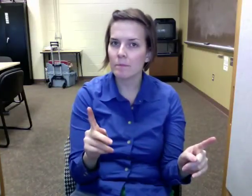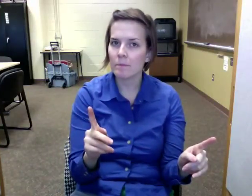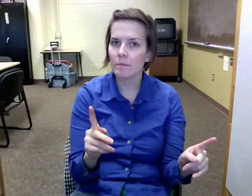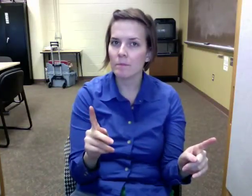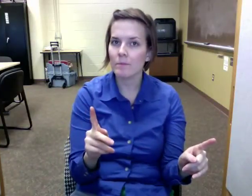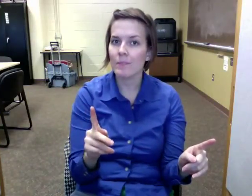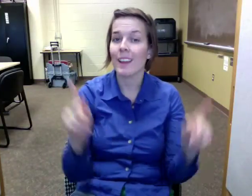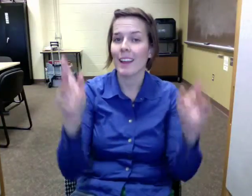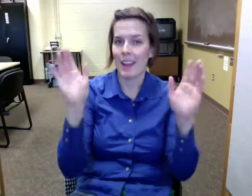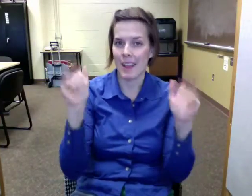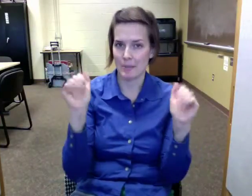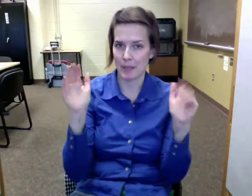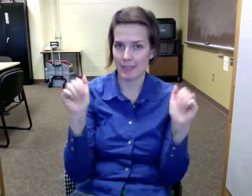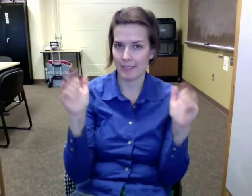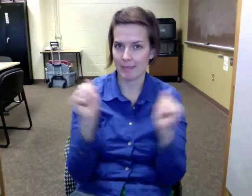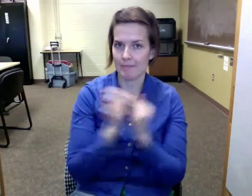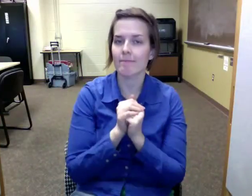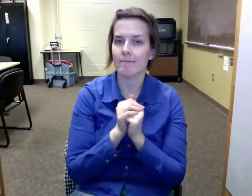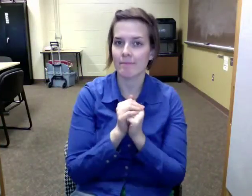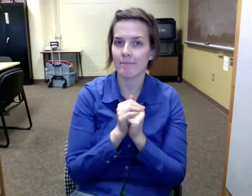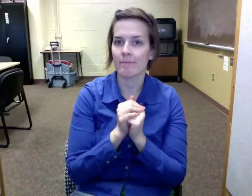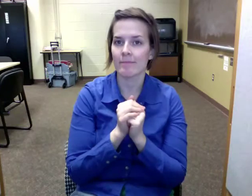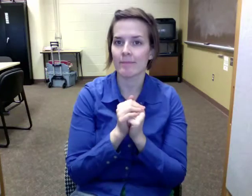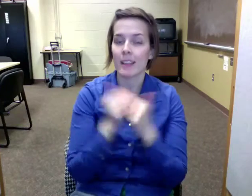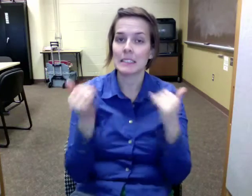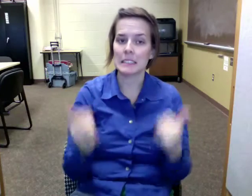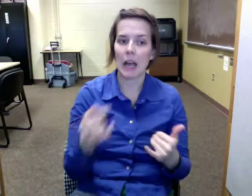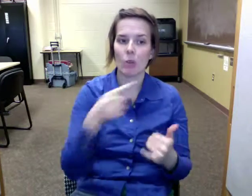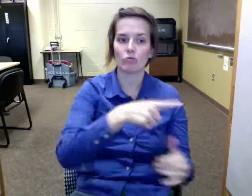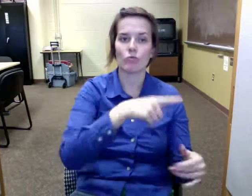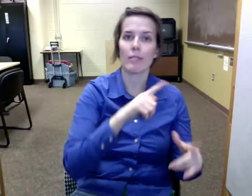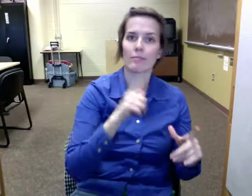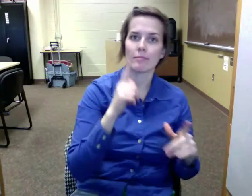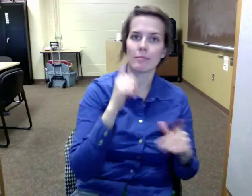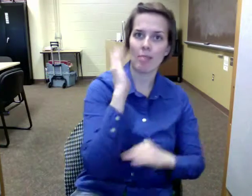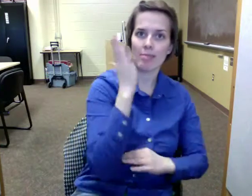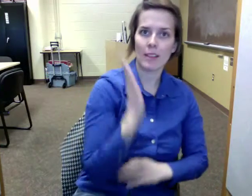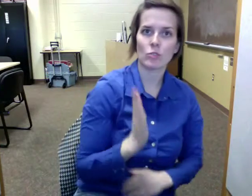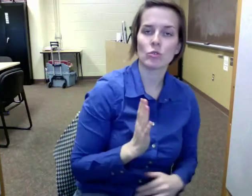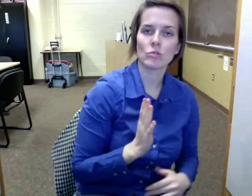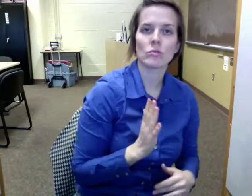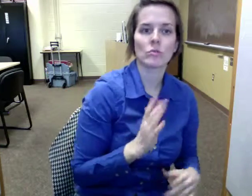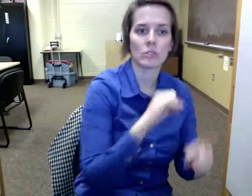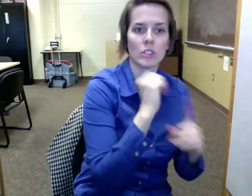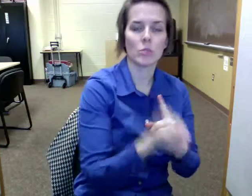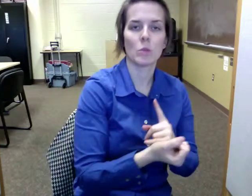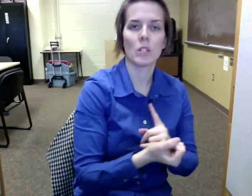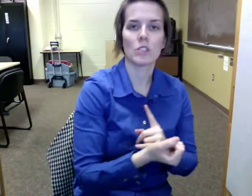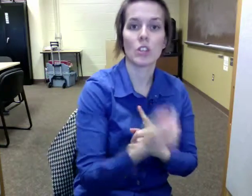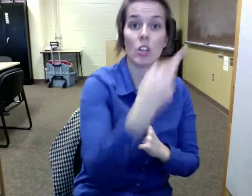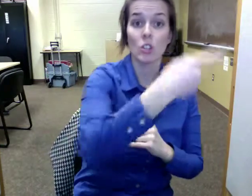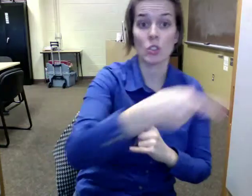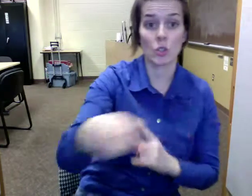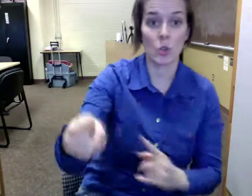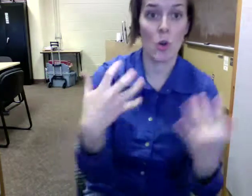expectation. Now, in a lecture situation, you are expected to keep the information for later